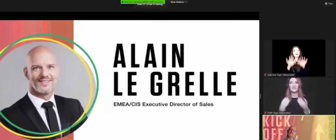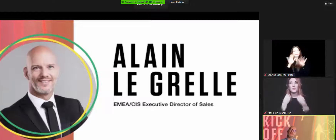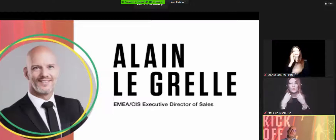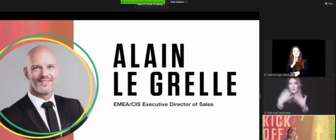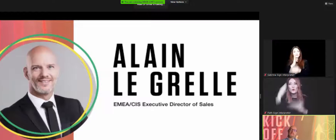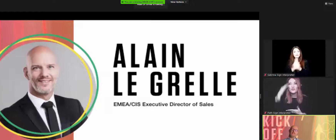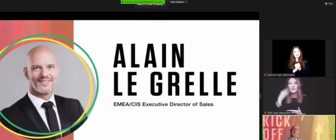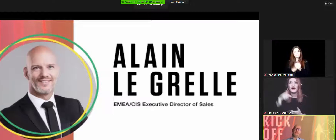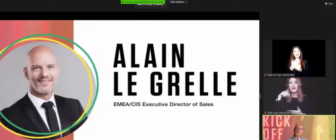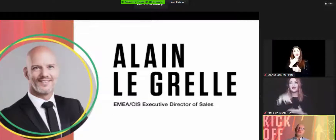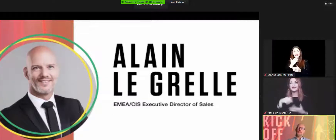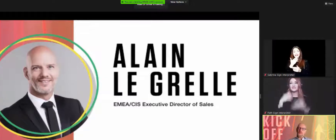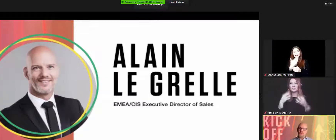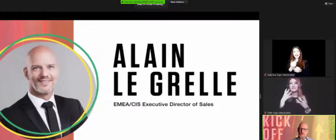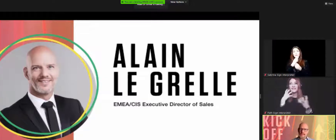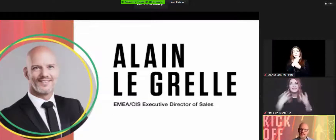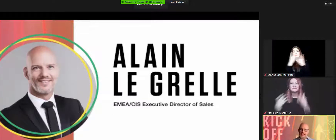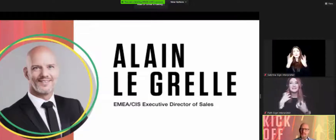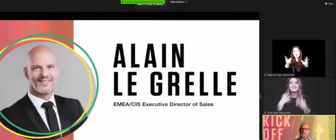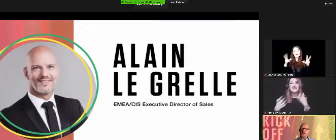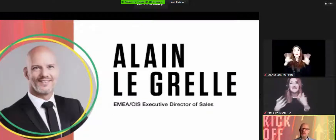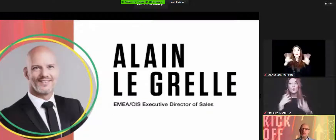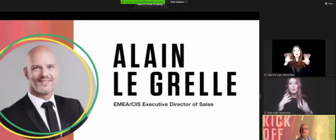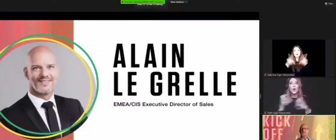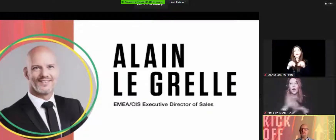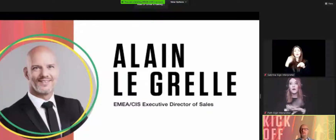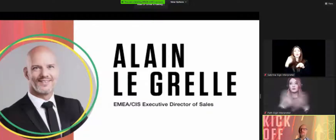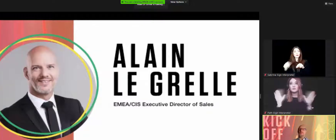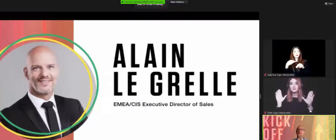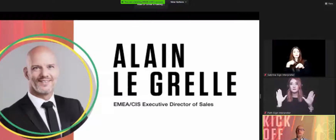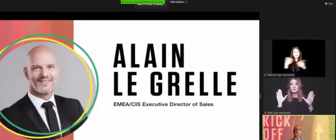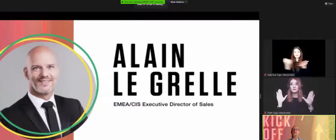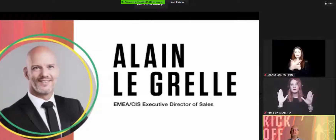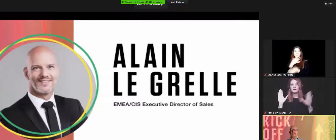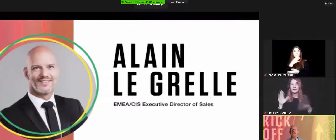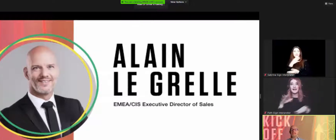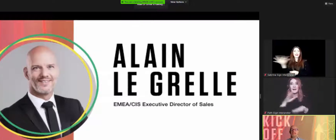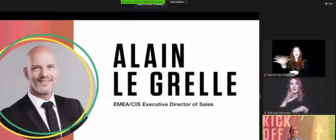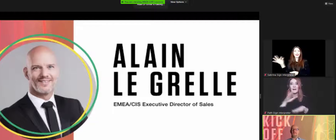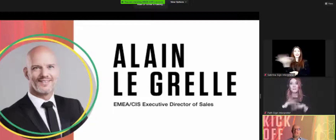for this new training that we built for you, more than